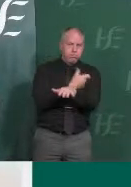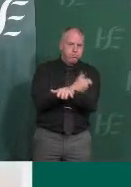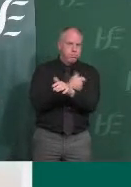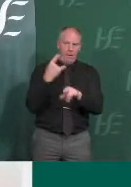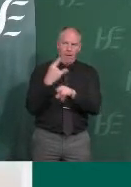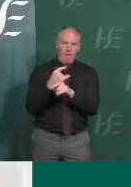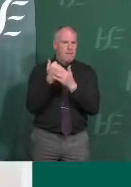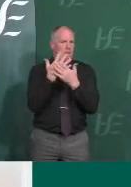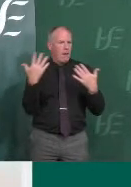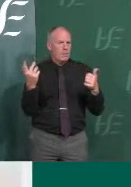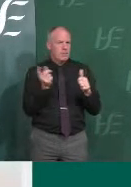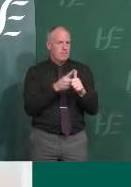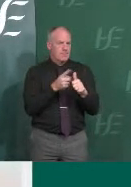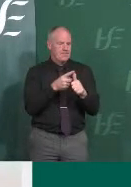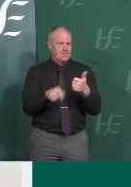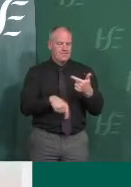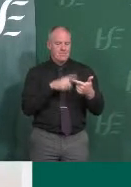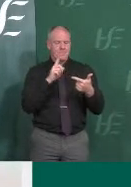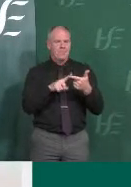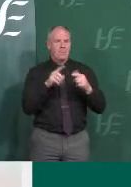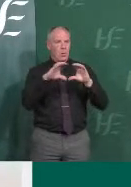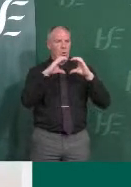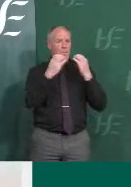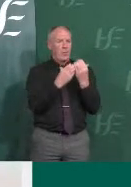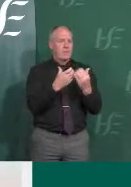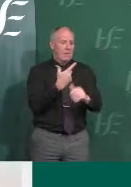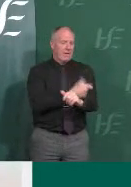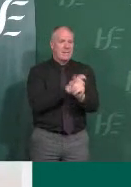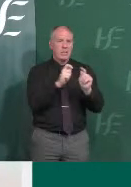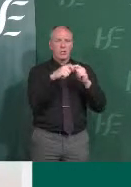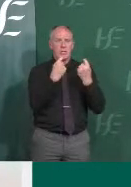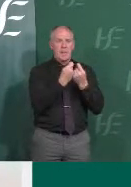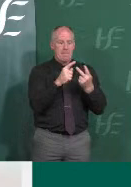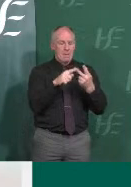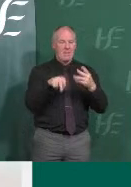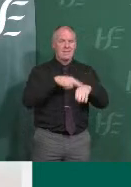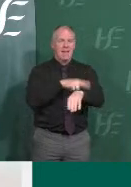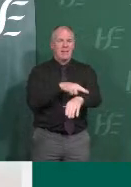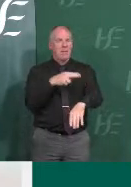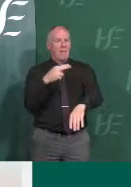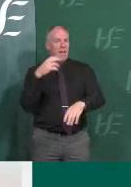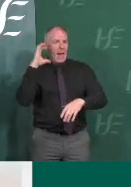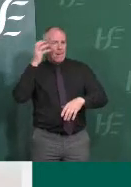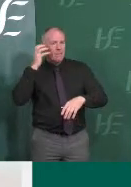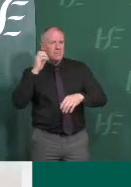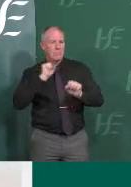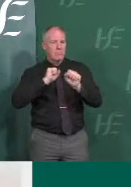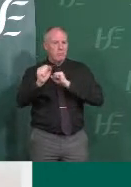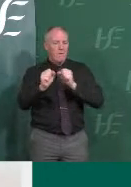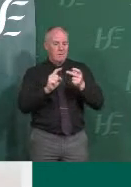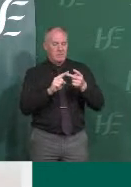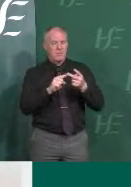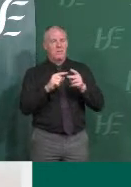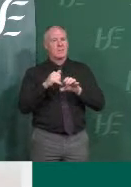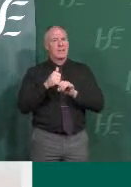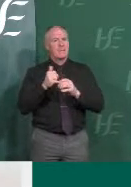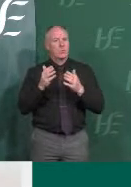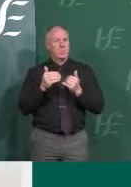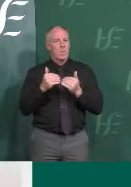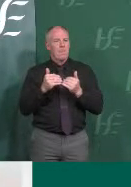vaccination programme, by community vaccination teams, national ambulance services, pharmacies, and indeed the vaccination